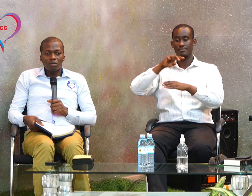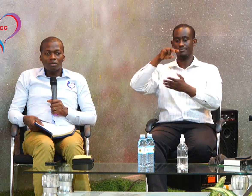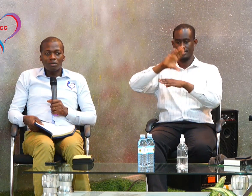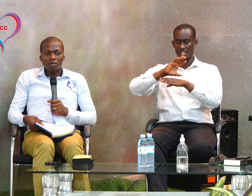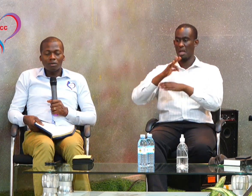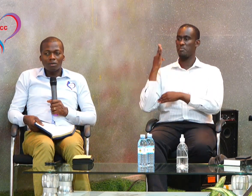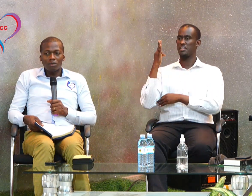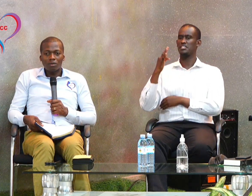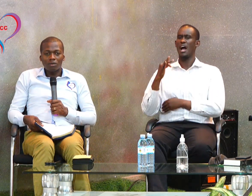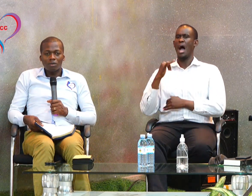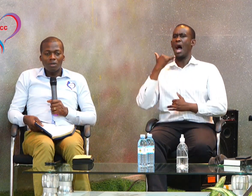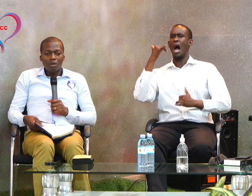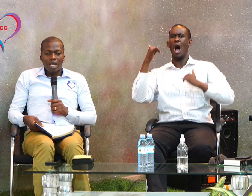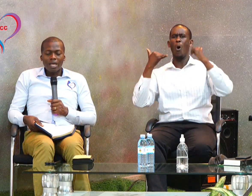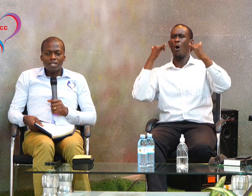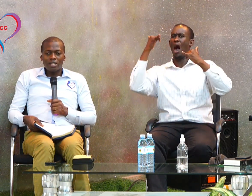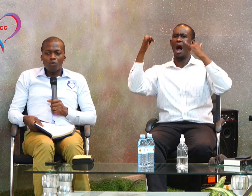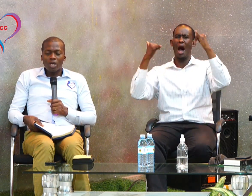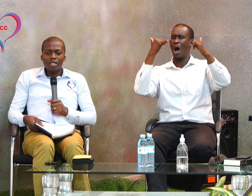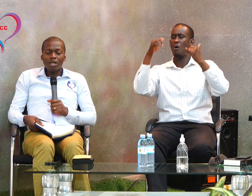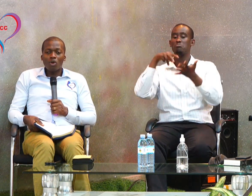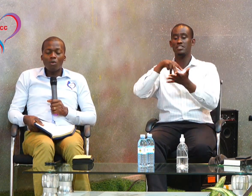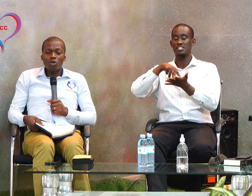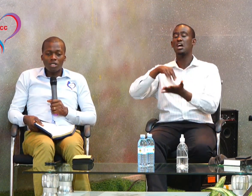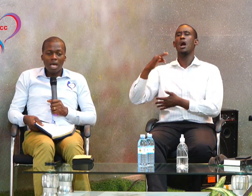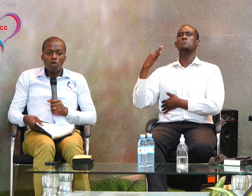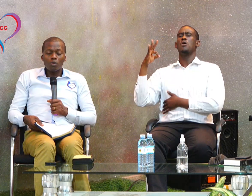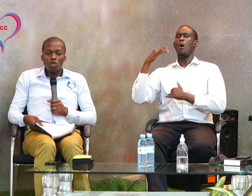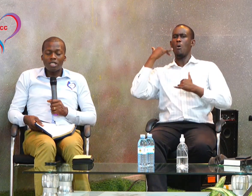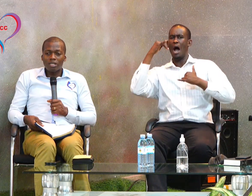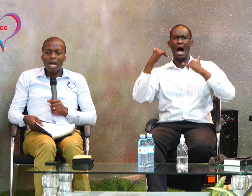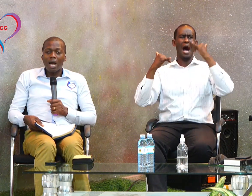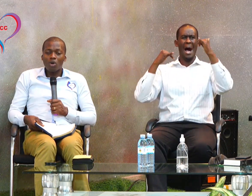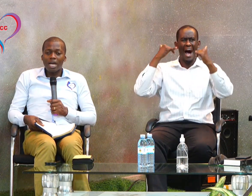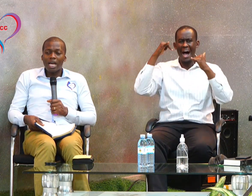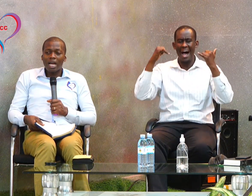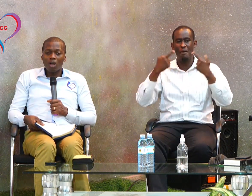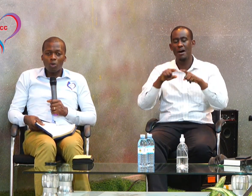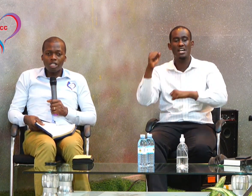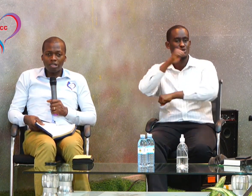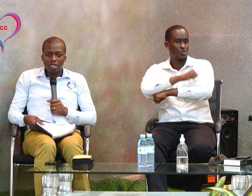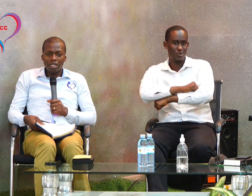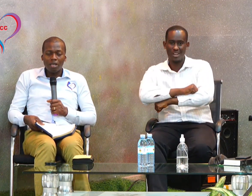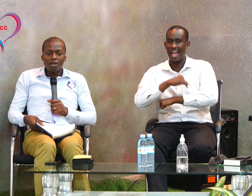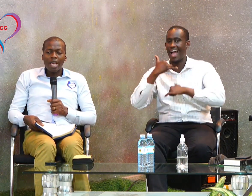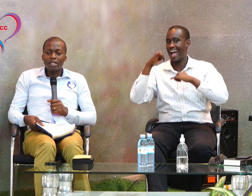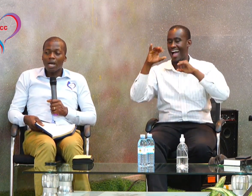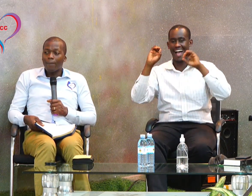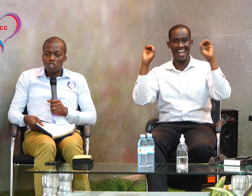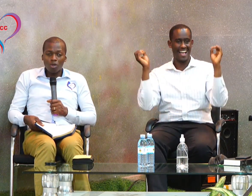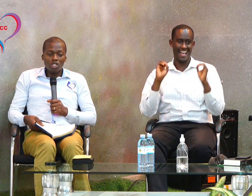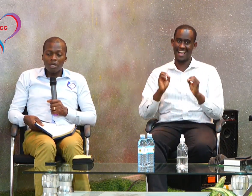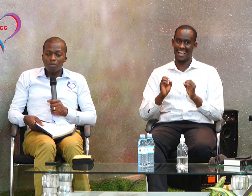and in school it's not like that. Kakati mukanisa mukamu osanga omusomesa nga awogananga agobensiri naye